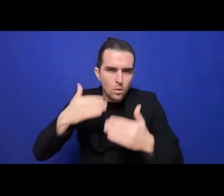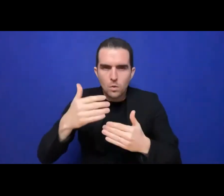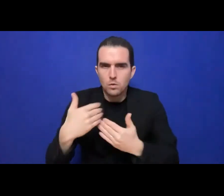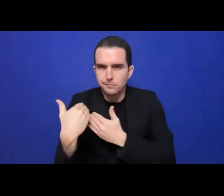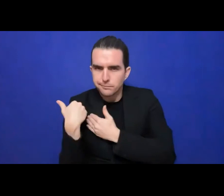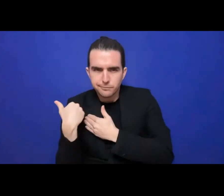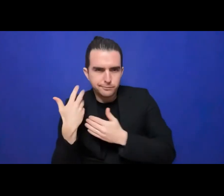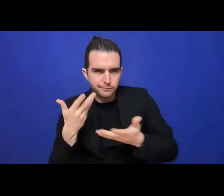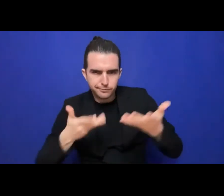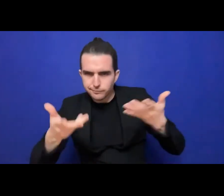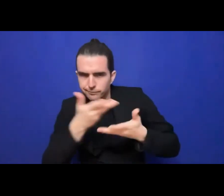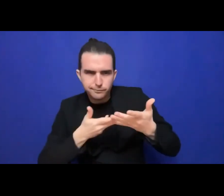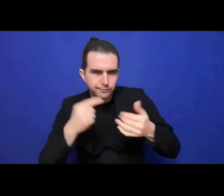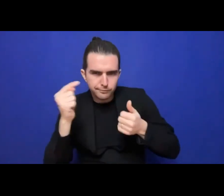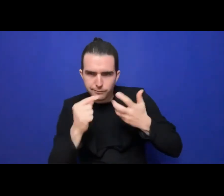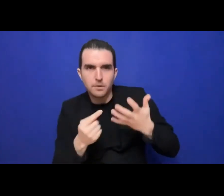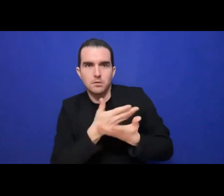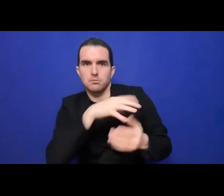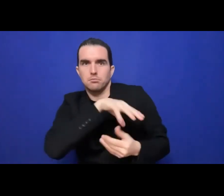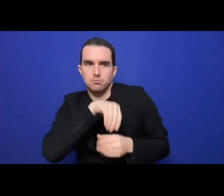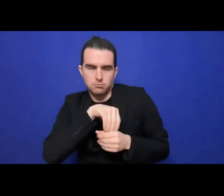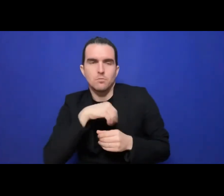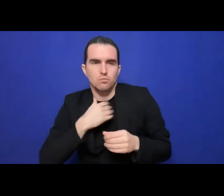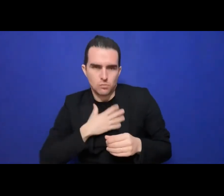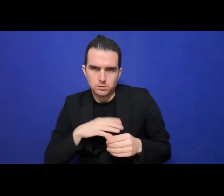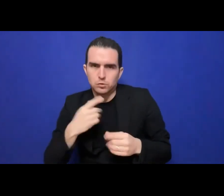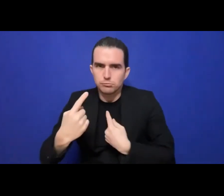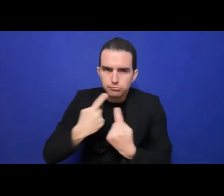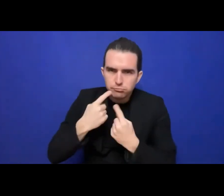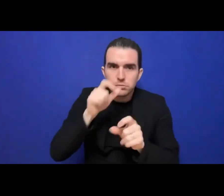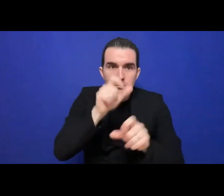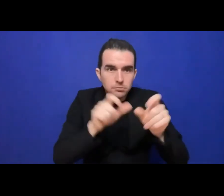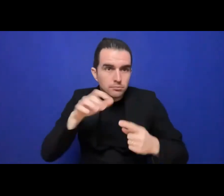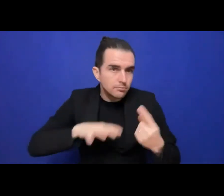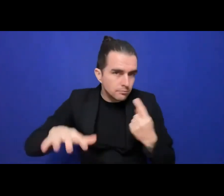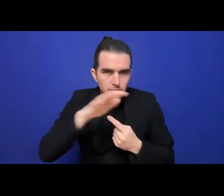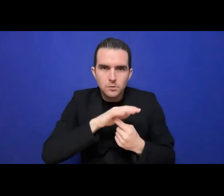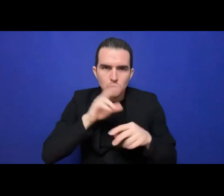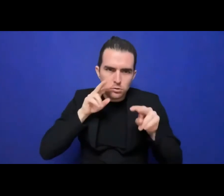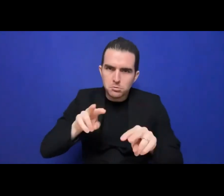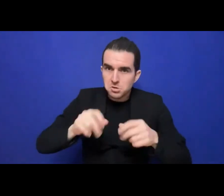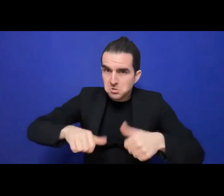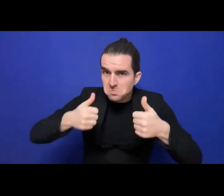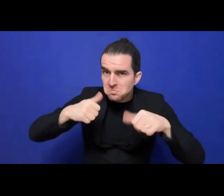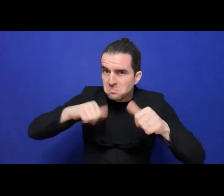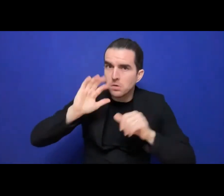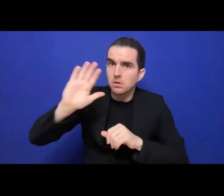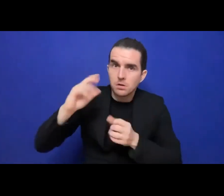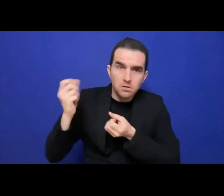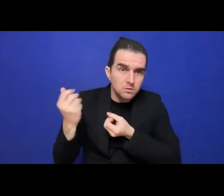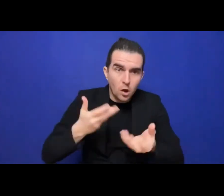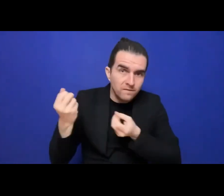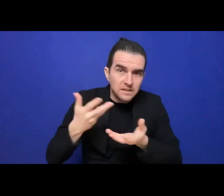to process and involve the citizen in rating public service providers by